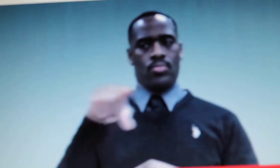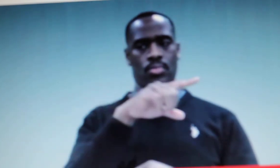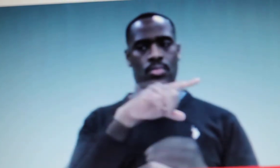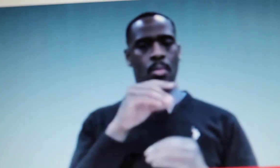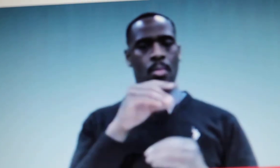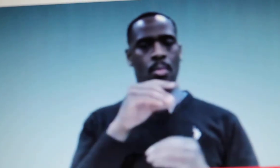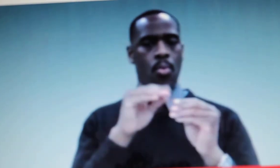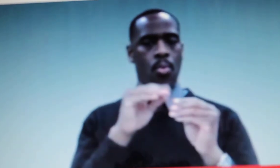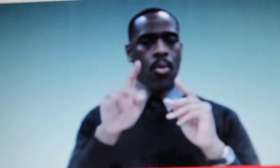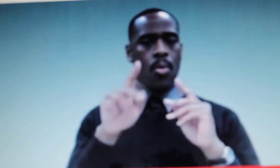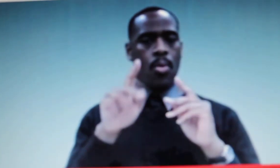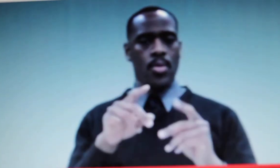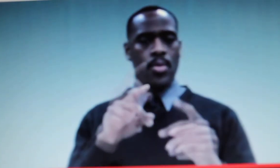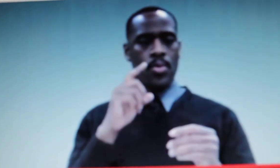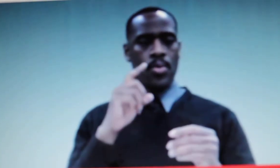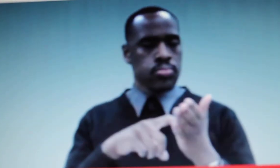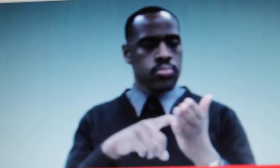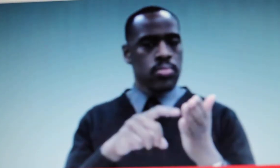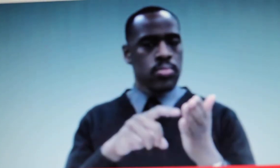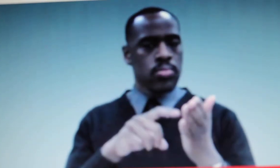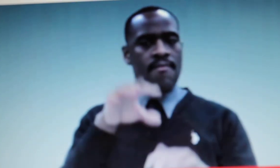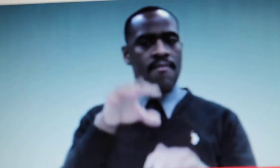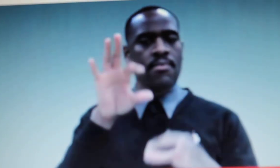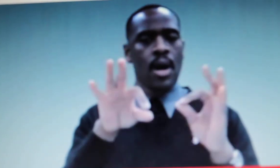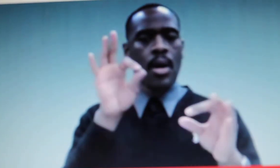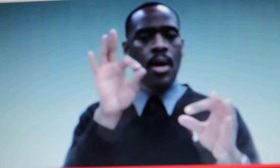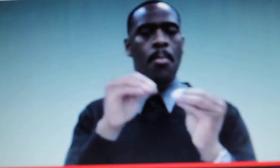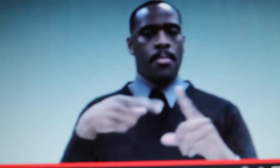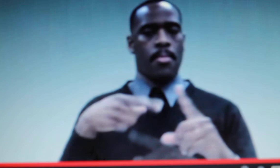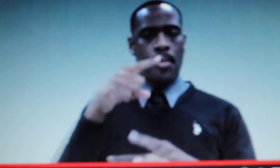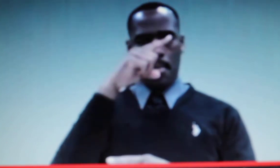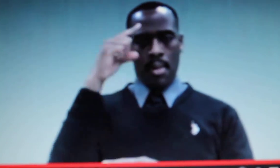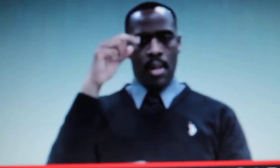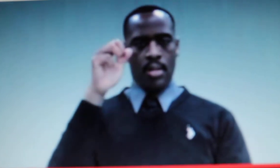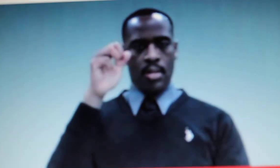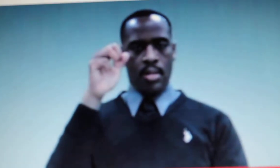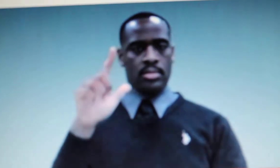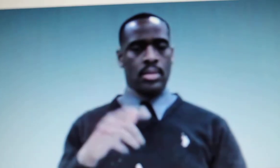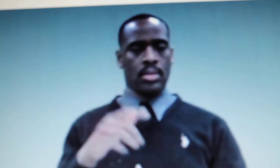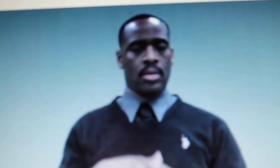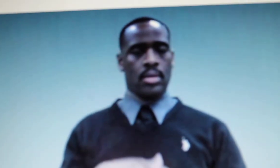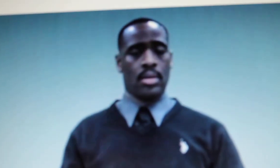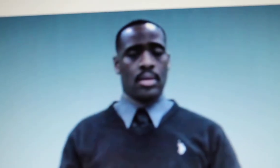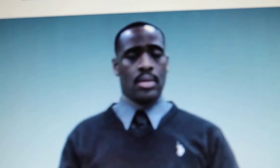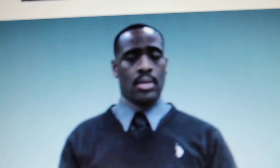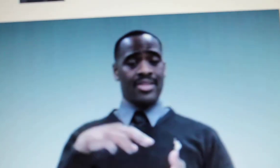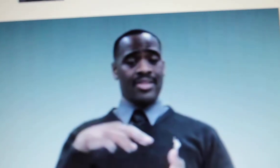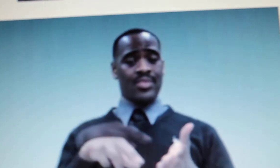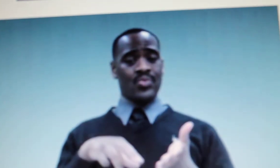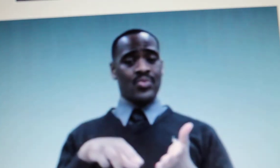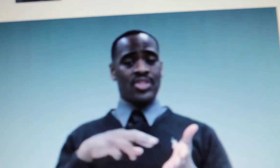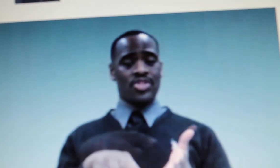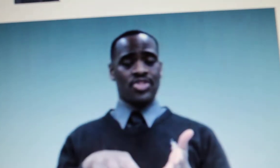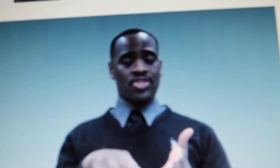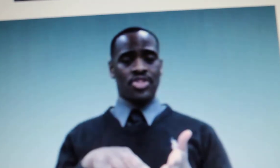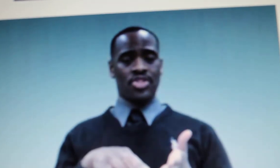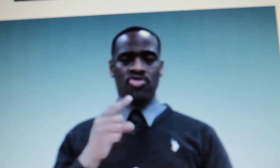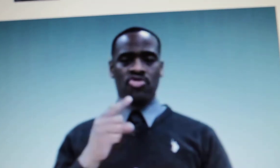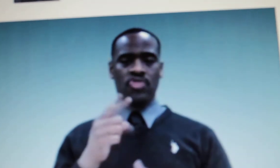Our research team has done a lot of work, but unfortunately it doesn't answer all of the questions. There's still a lot